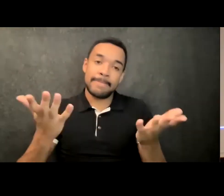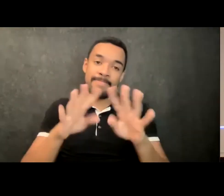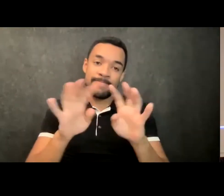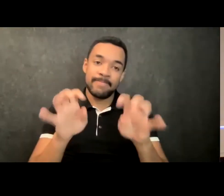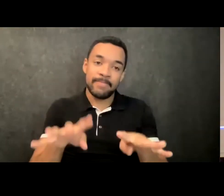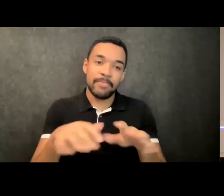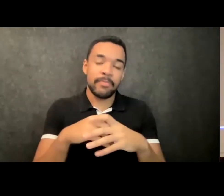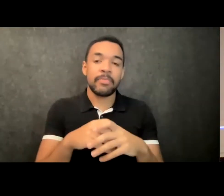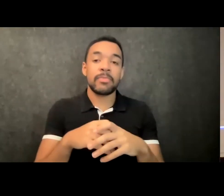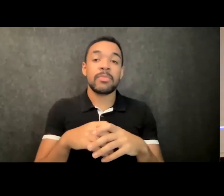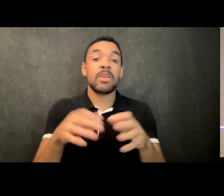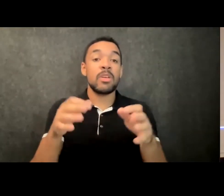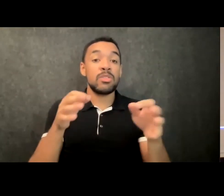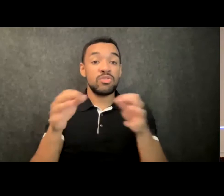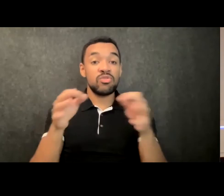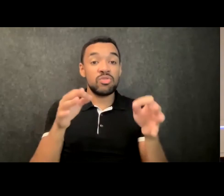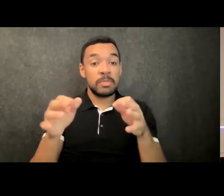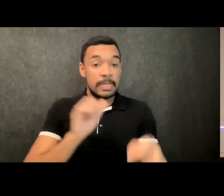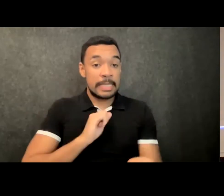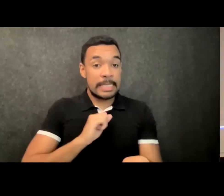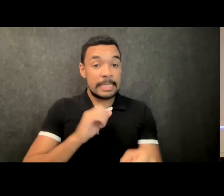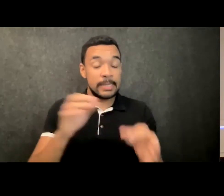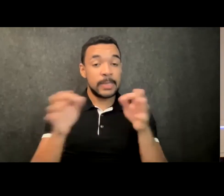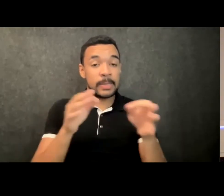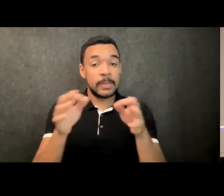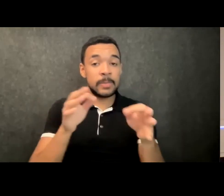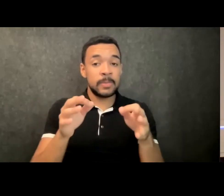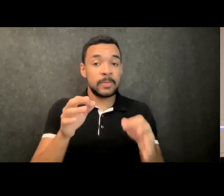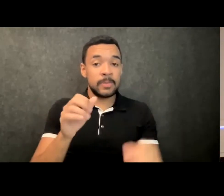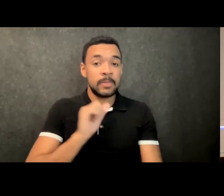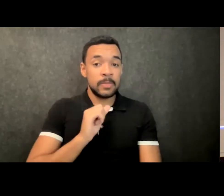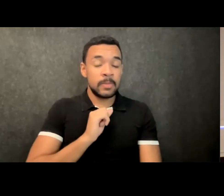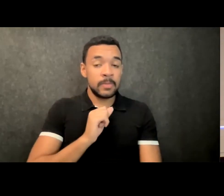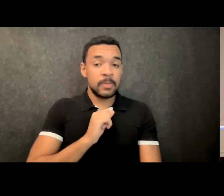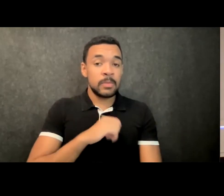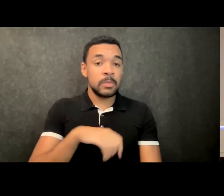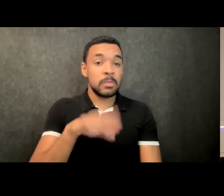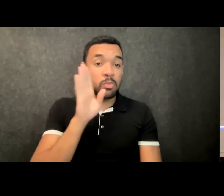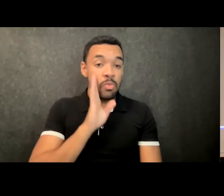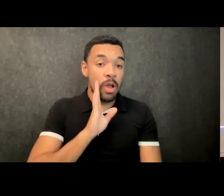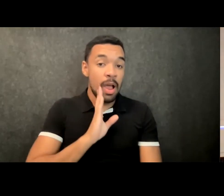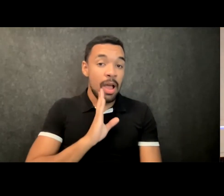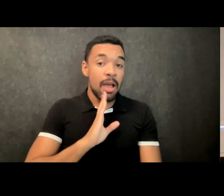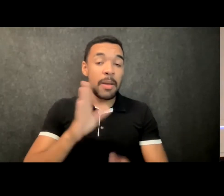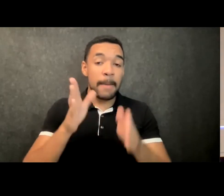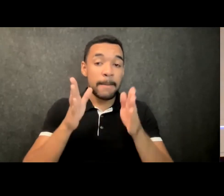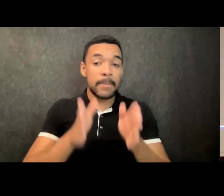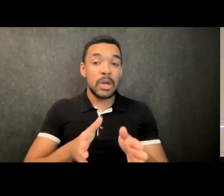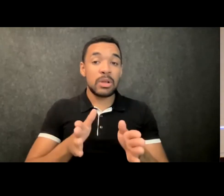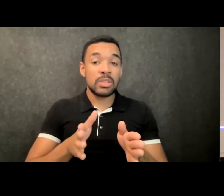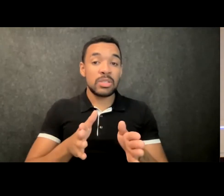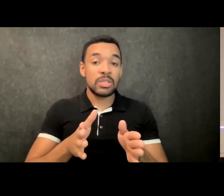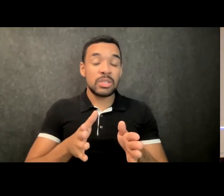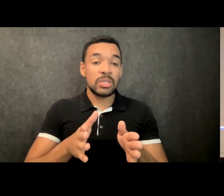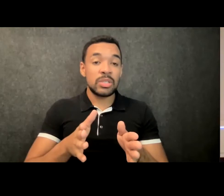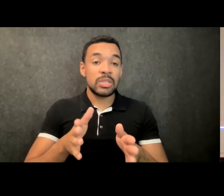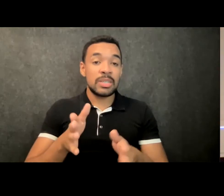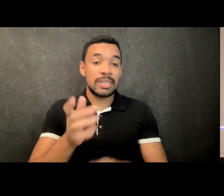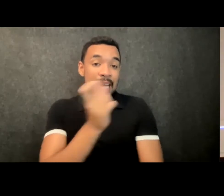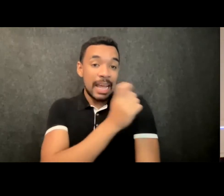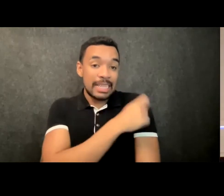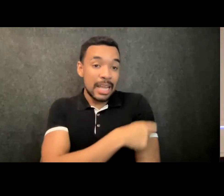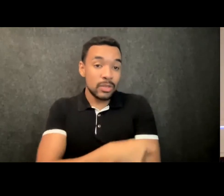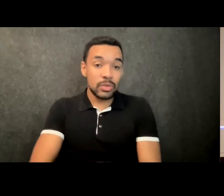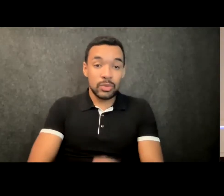guess description of me. I'm a brown person. I have tattooed